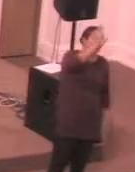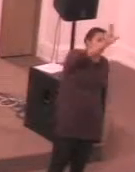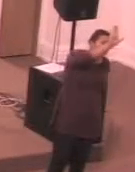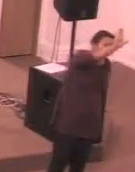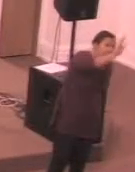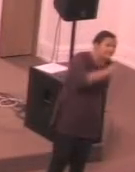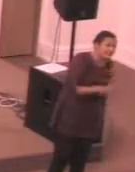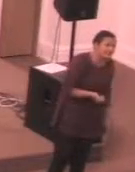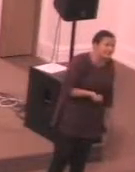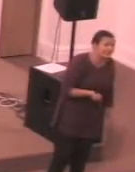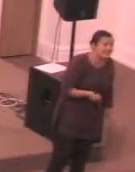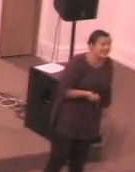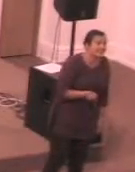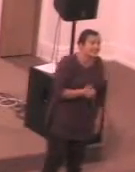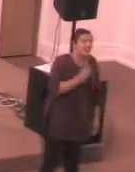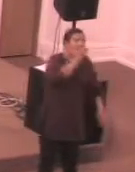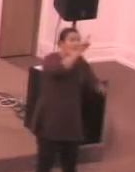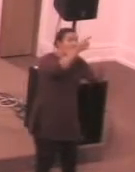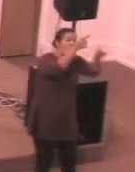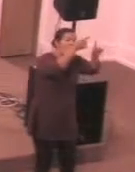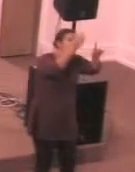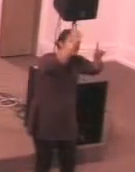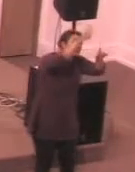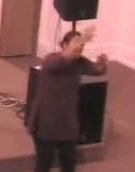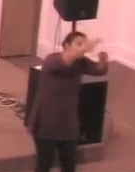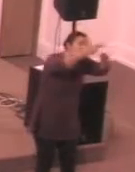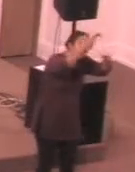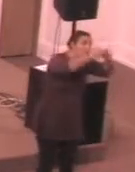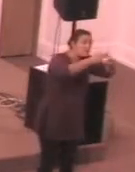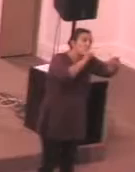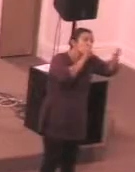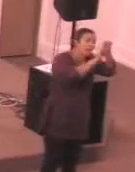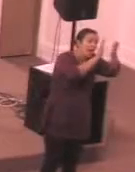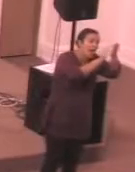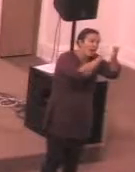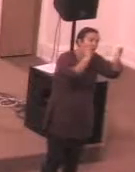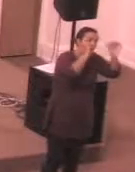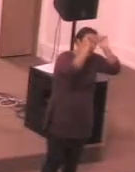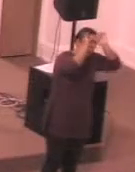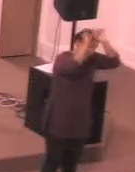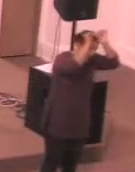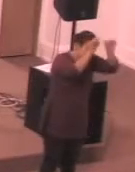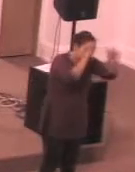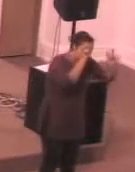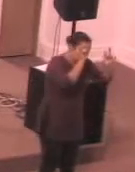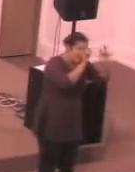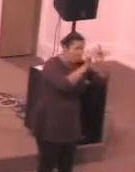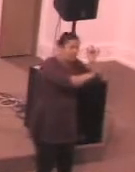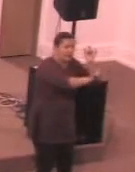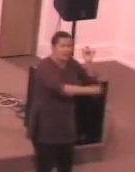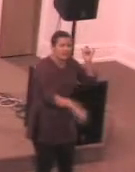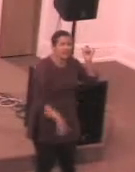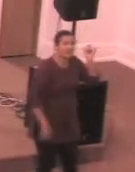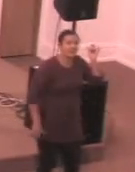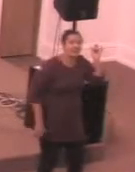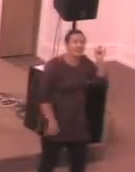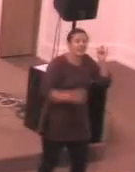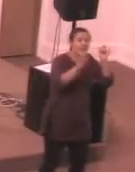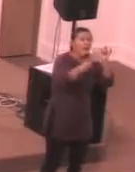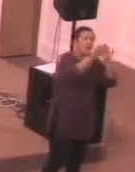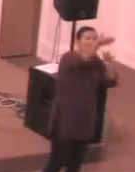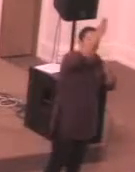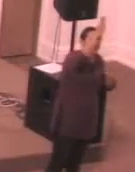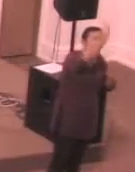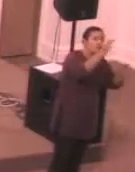only God whose name and praise will never end. You're the only